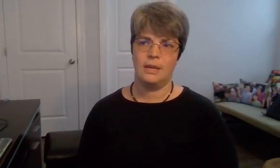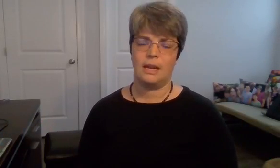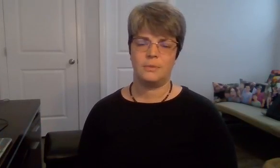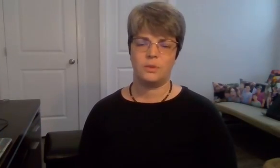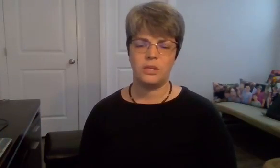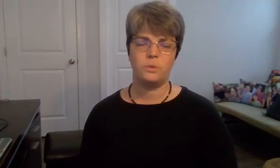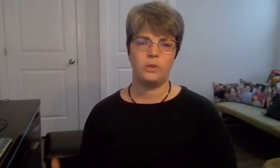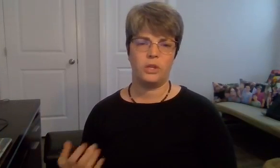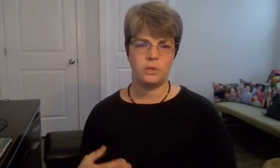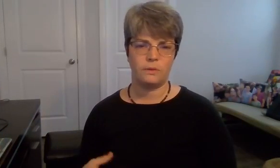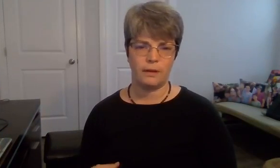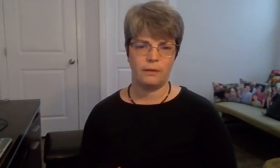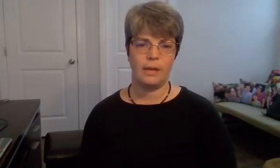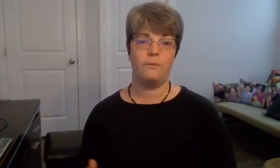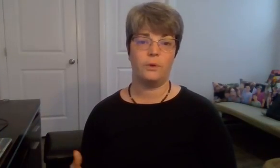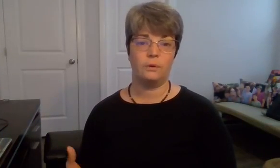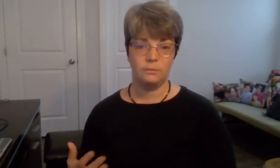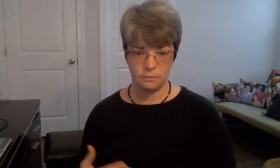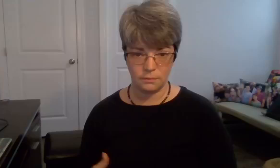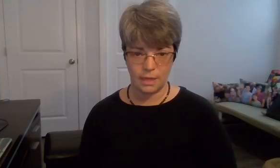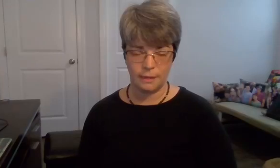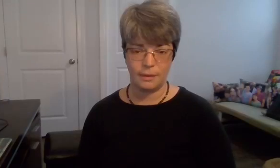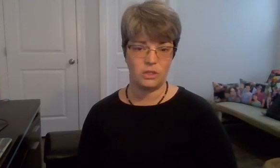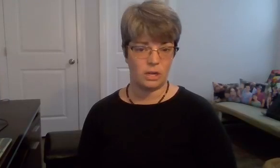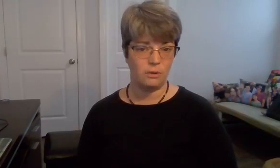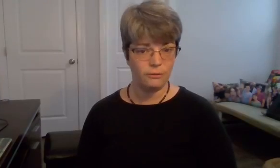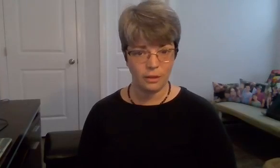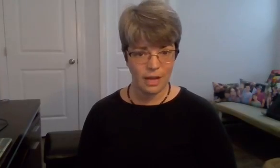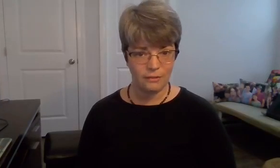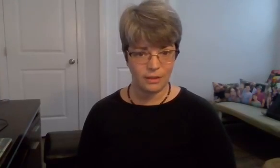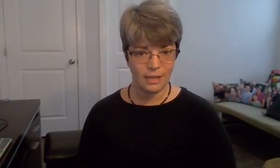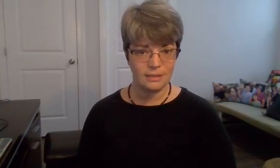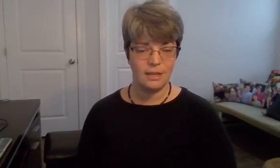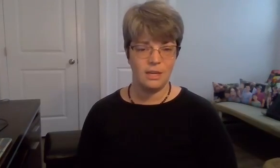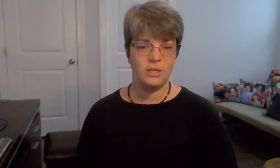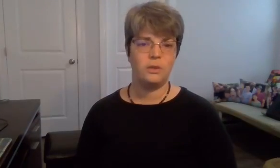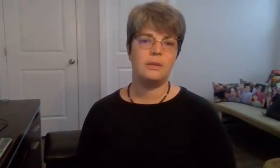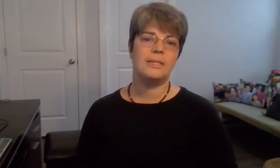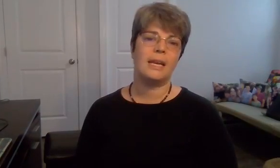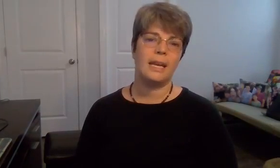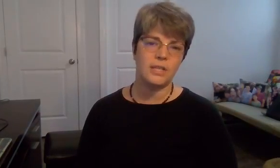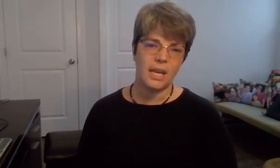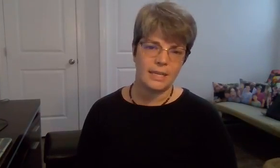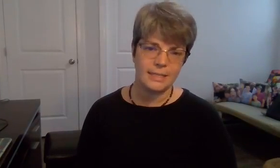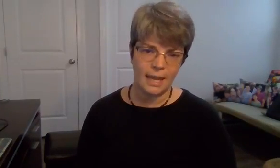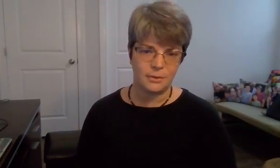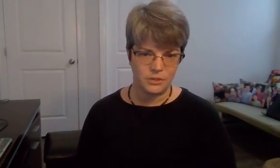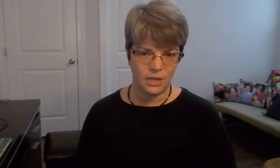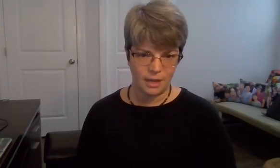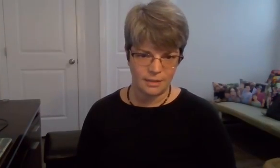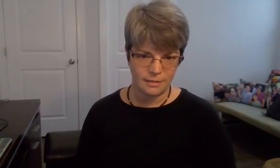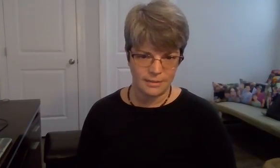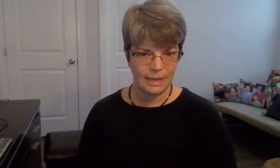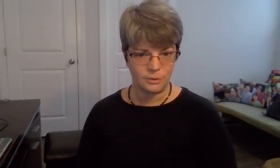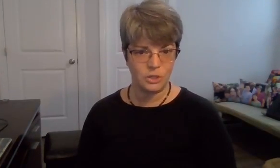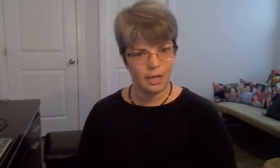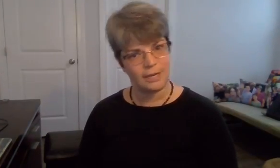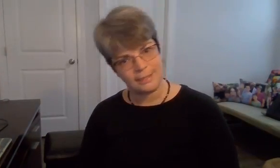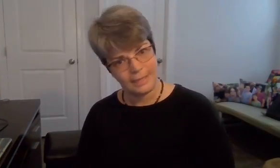So visual cues are very helpful in general for a lot of kids. So you could say, "Hey, Johnny, sit down. Johnny, sit down. Johnny, sit